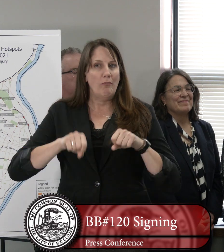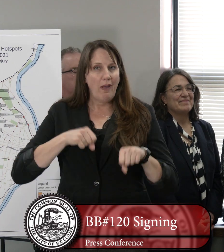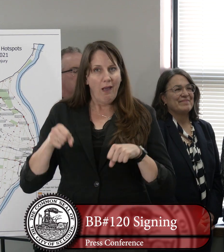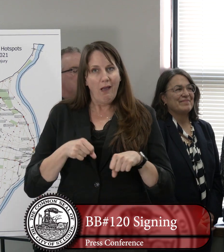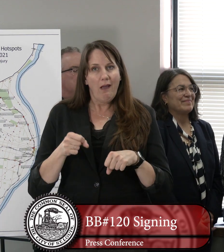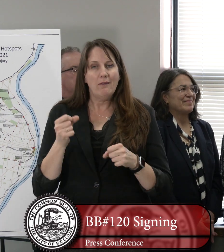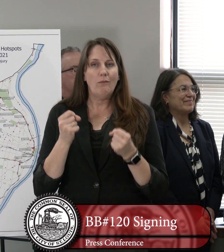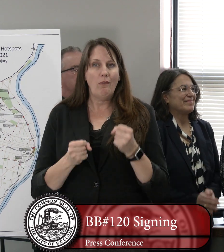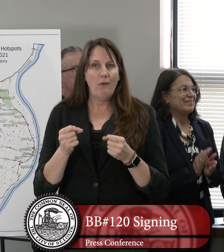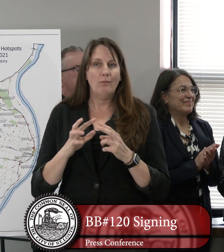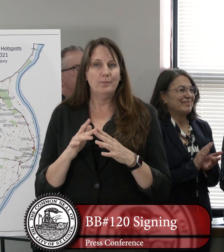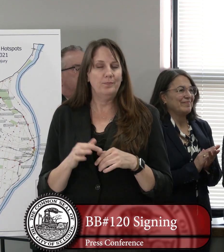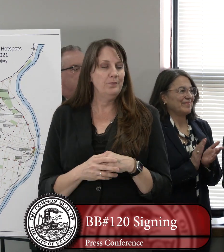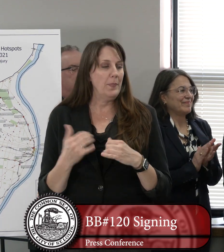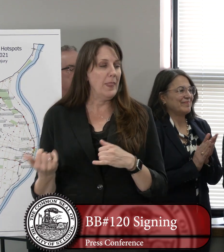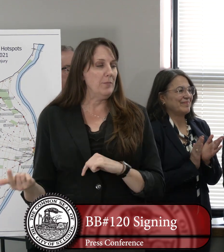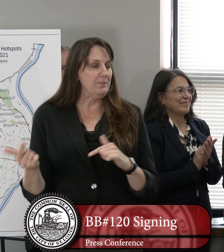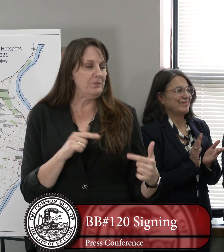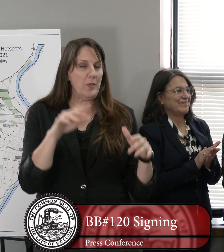Green.